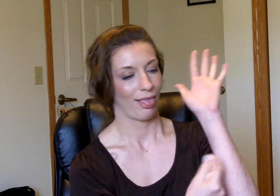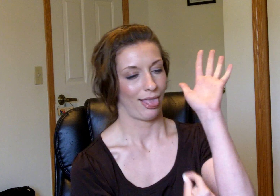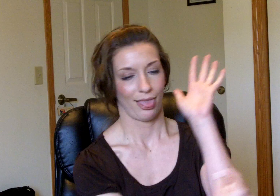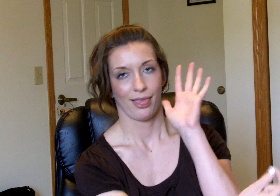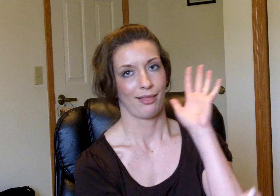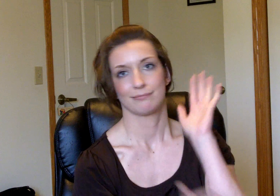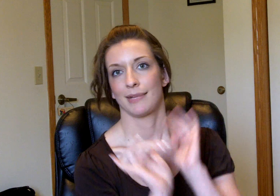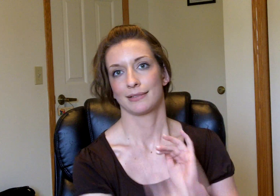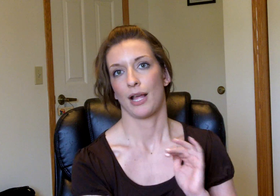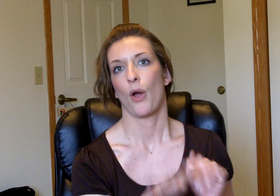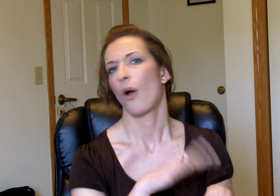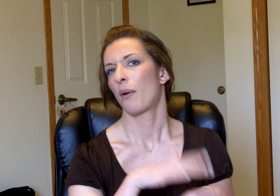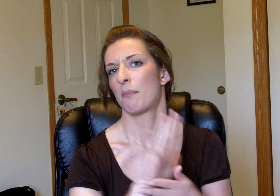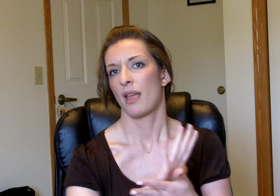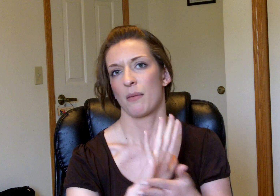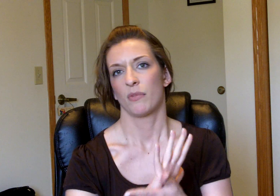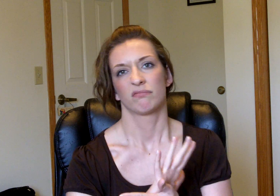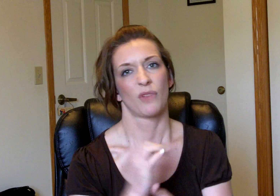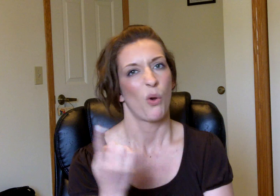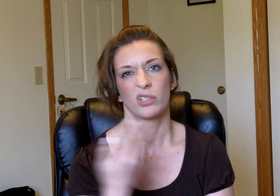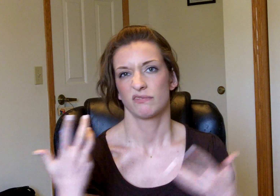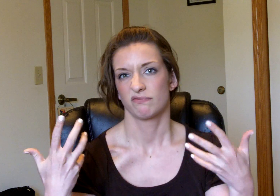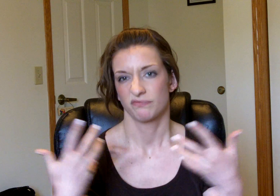for diagrammatic purposes to put it all on the same page.